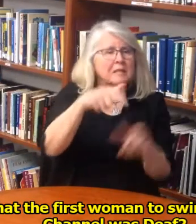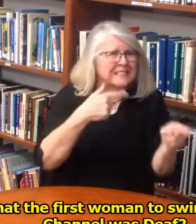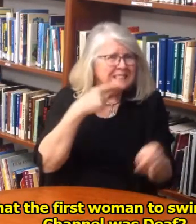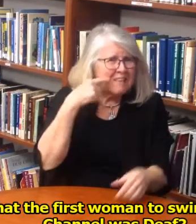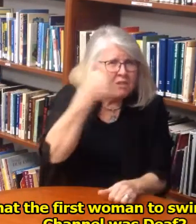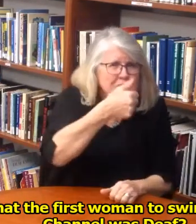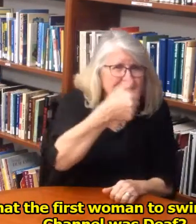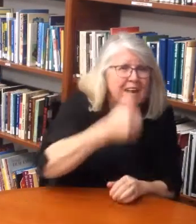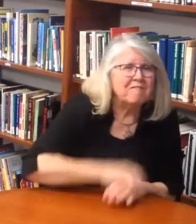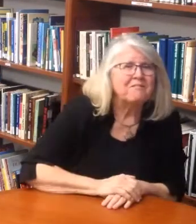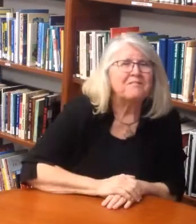Channel was deaf?